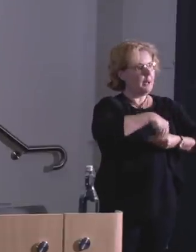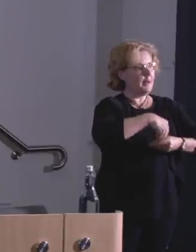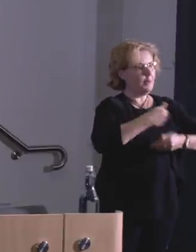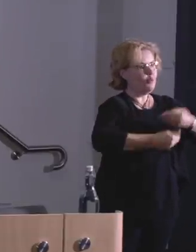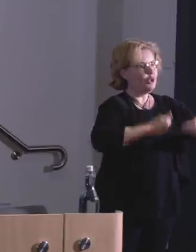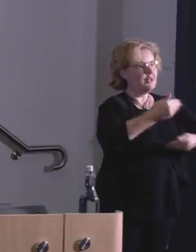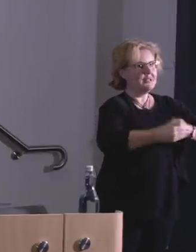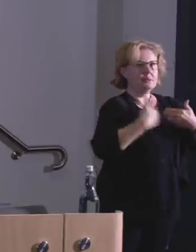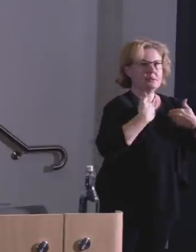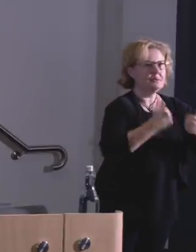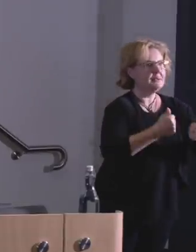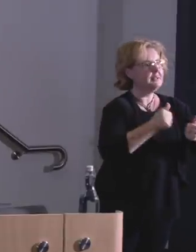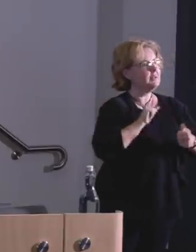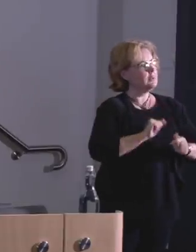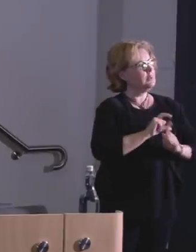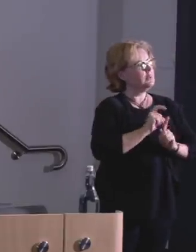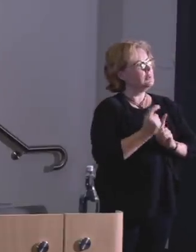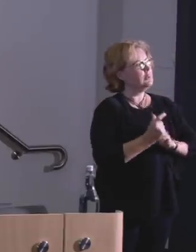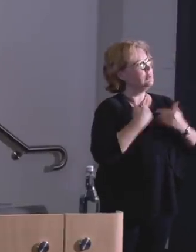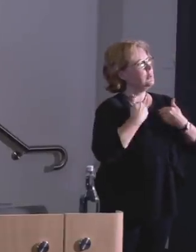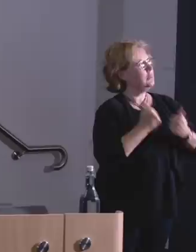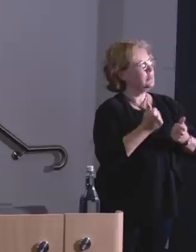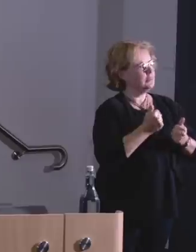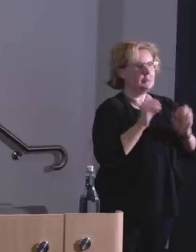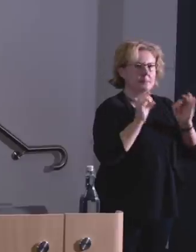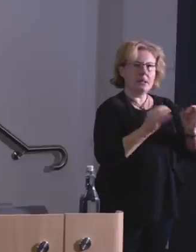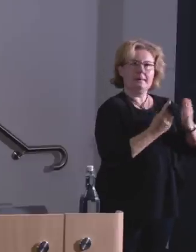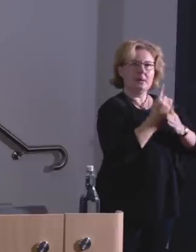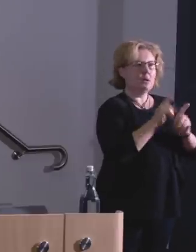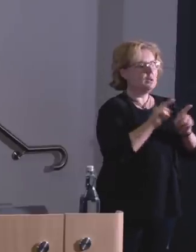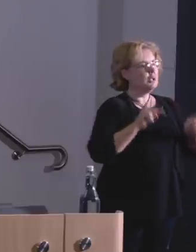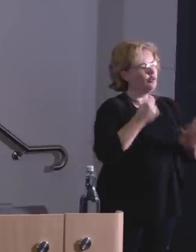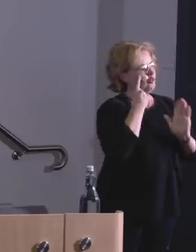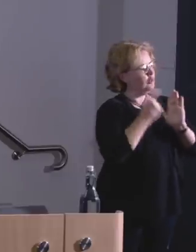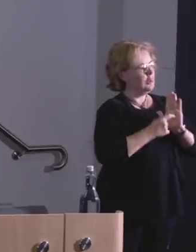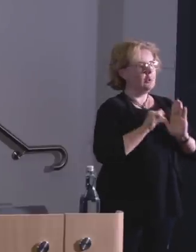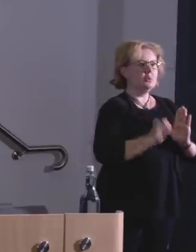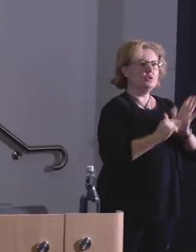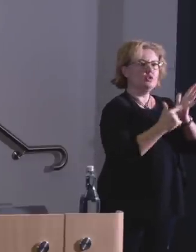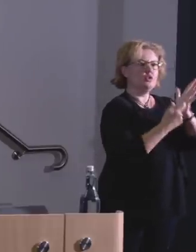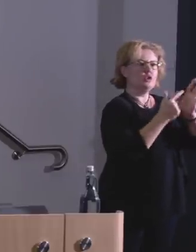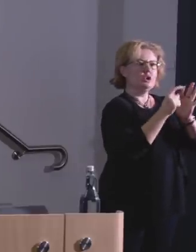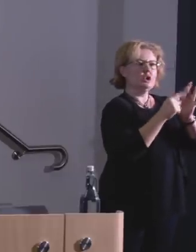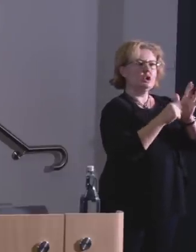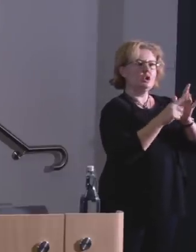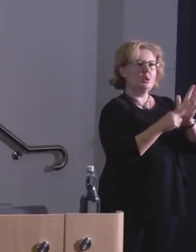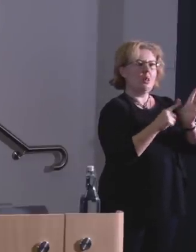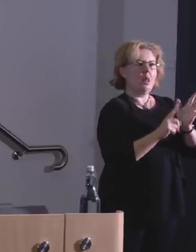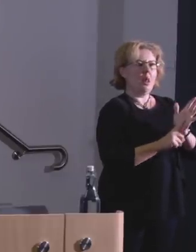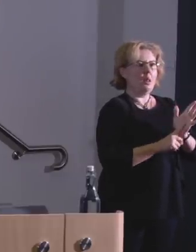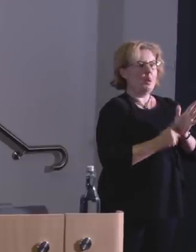greetings, especially in events like this, the recognition of the traditional landowners. I